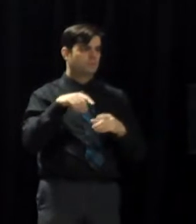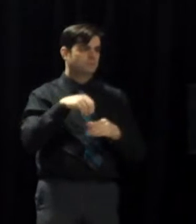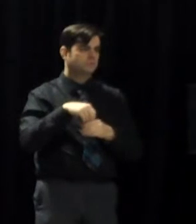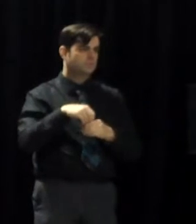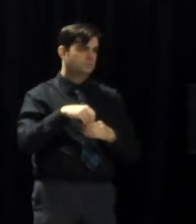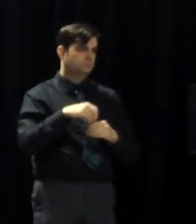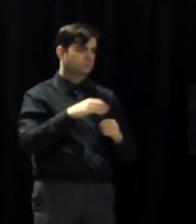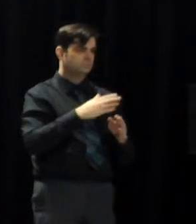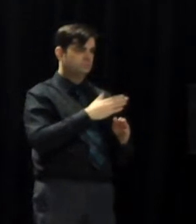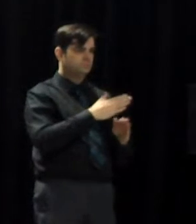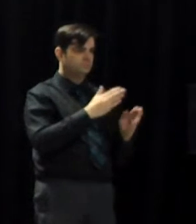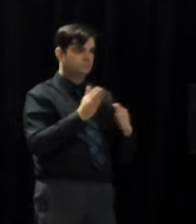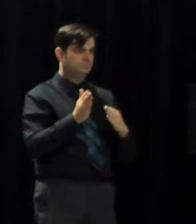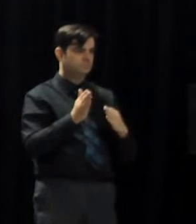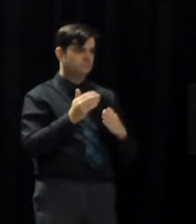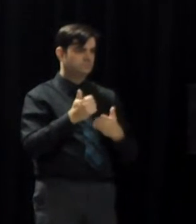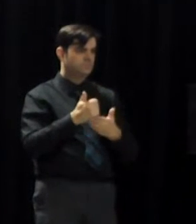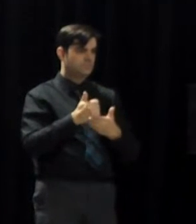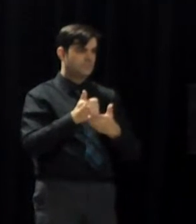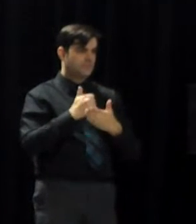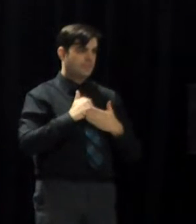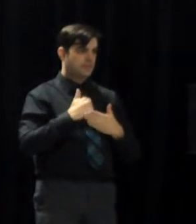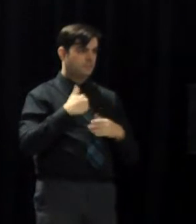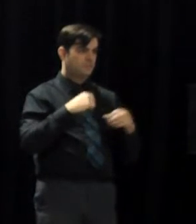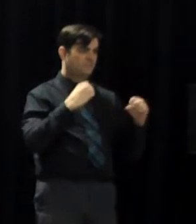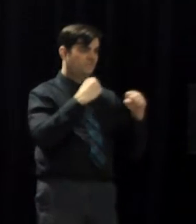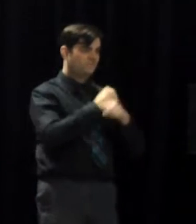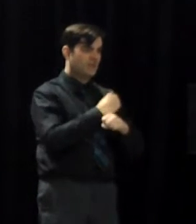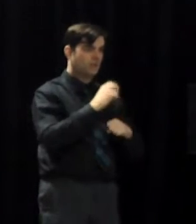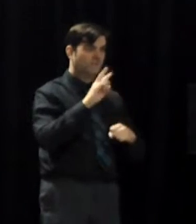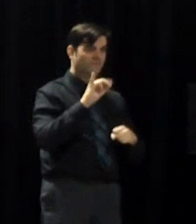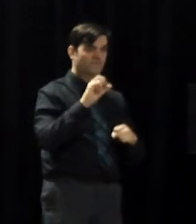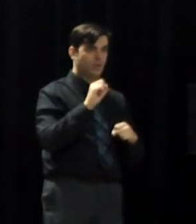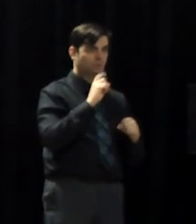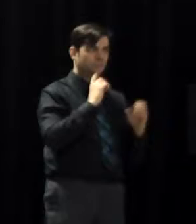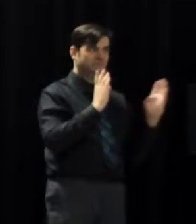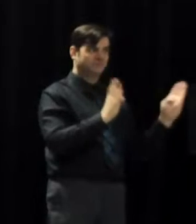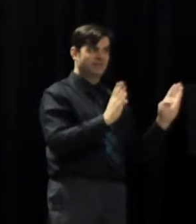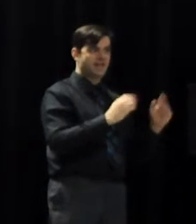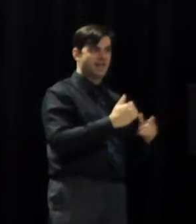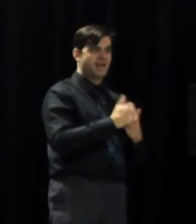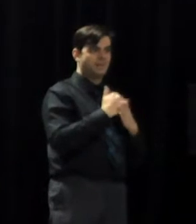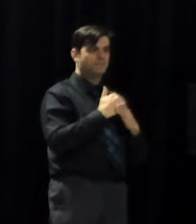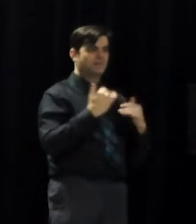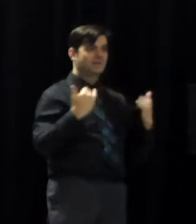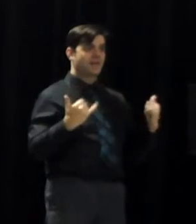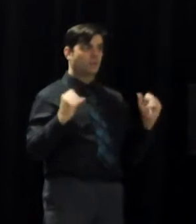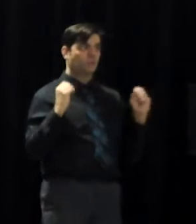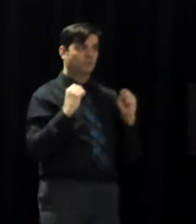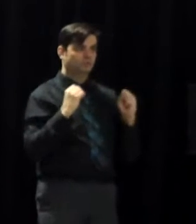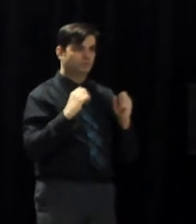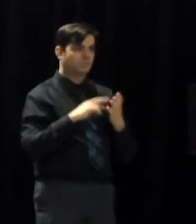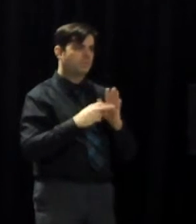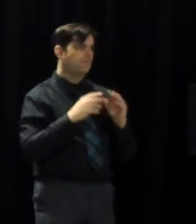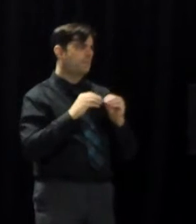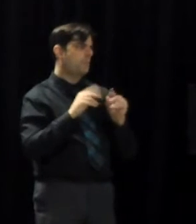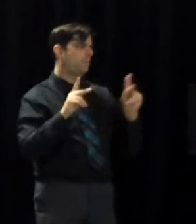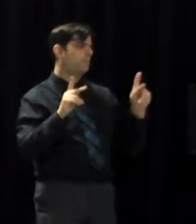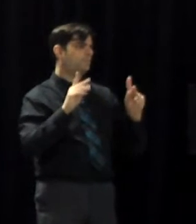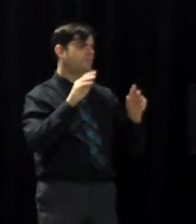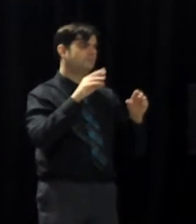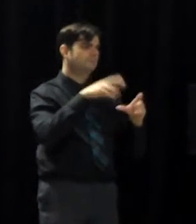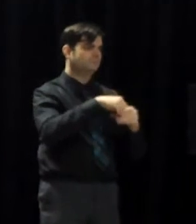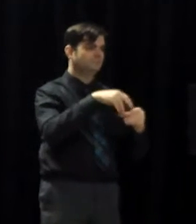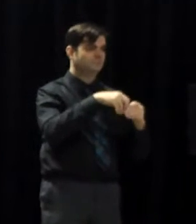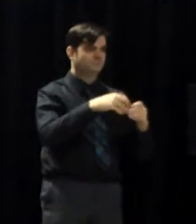to us in our fight with the virus. Now is wintertime. The conditions being indoors have